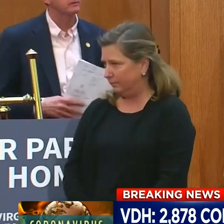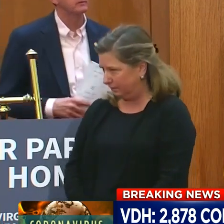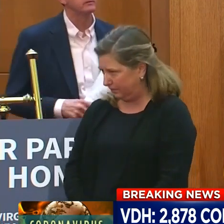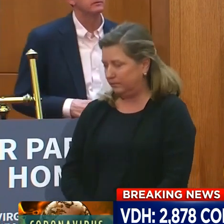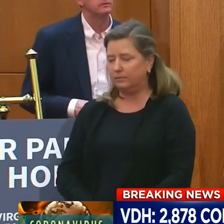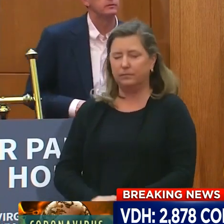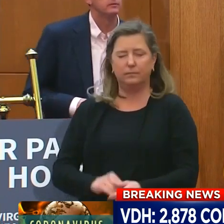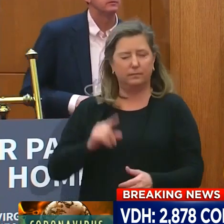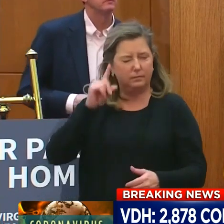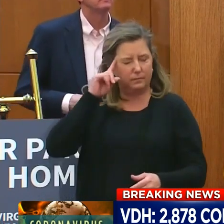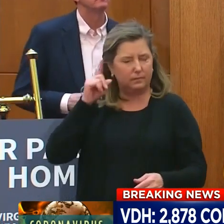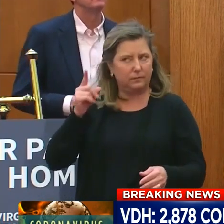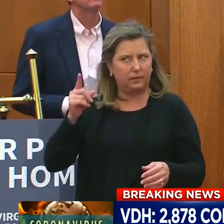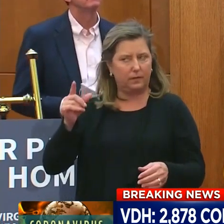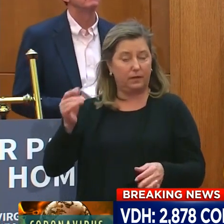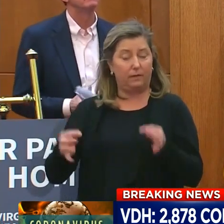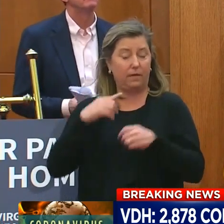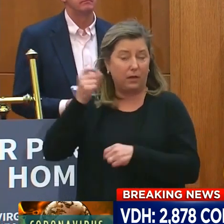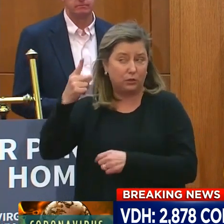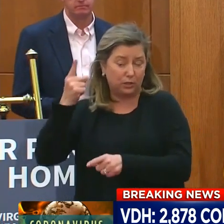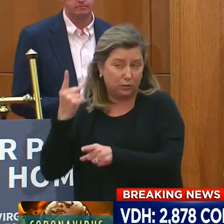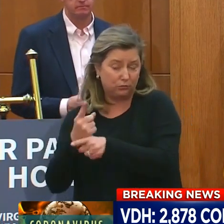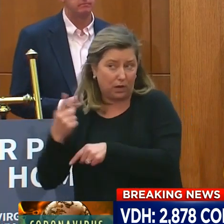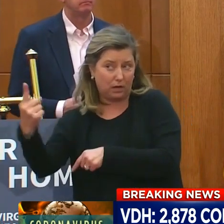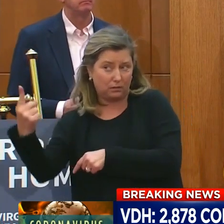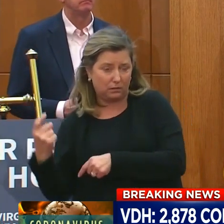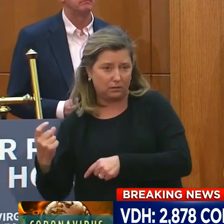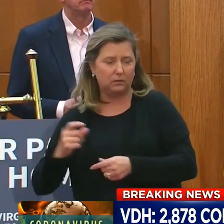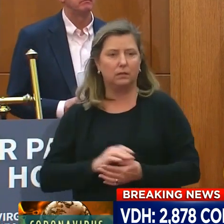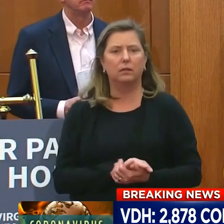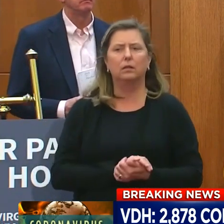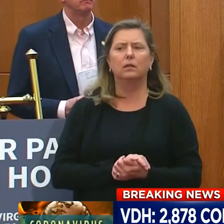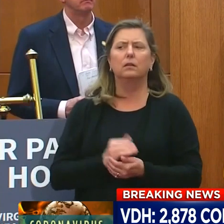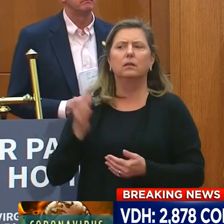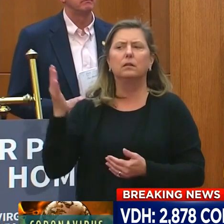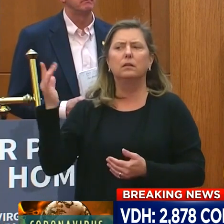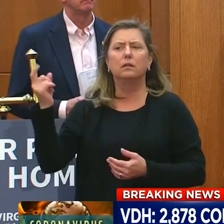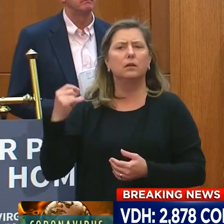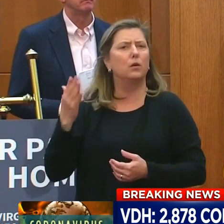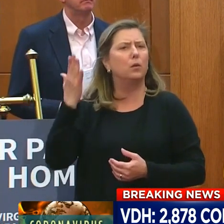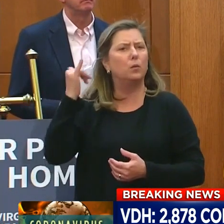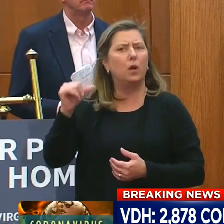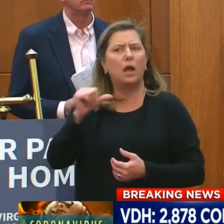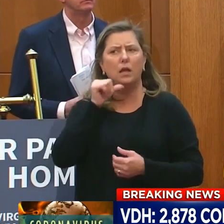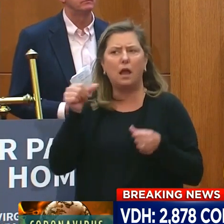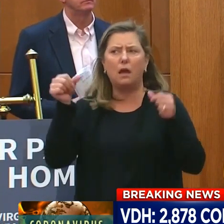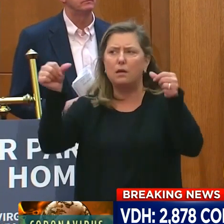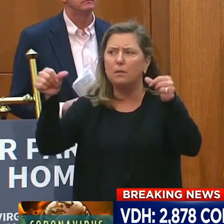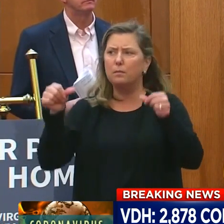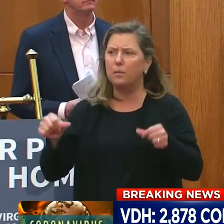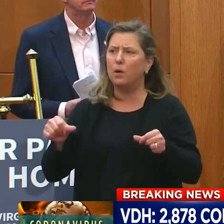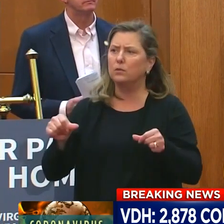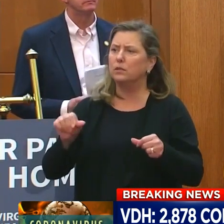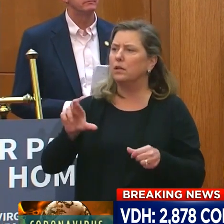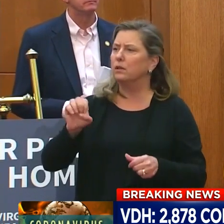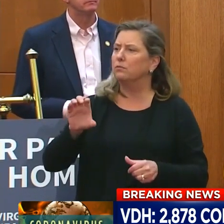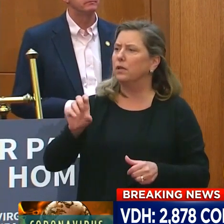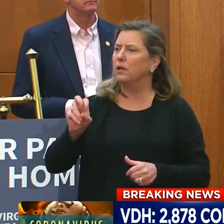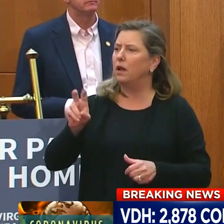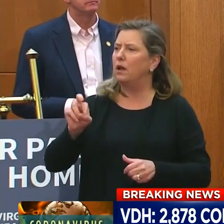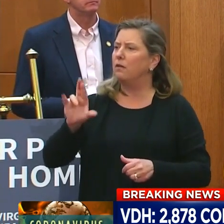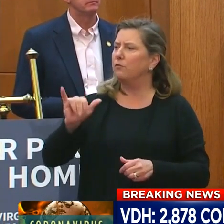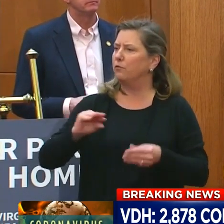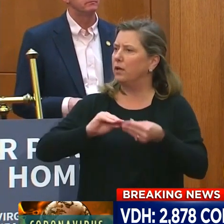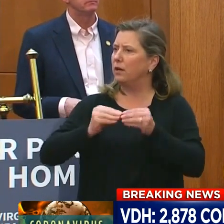If I understood the question, it was why is it that we are not posting recovery numbers on